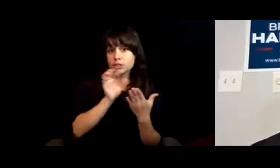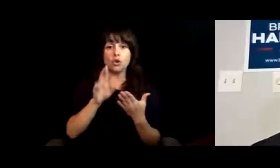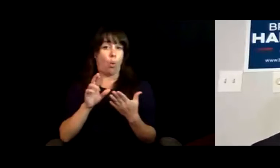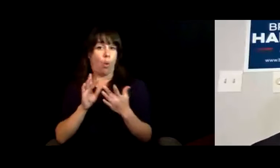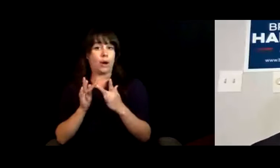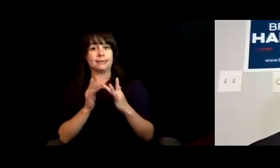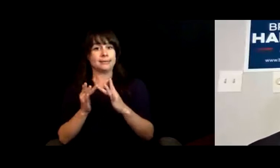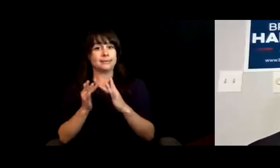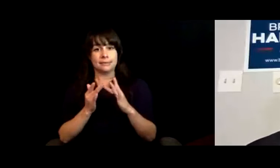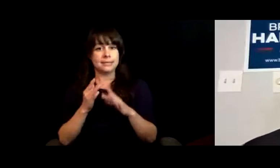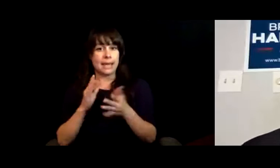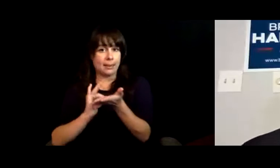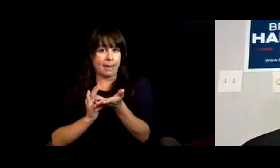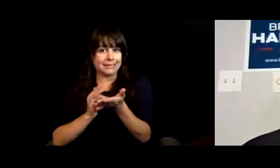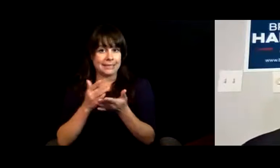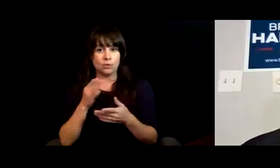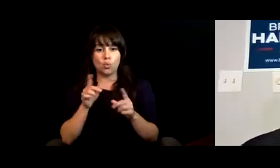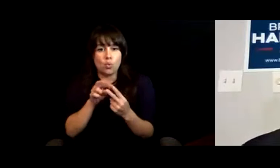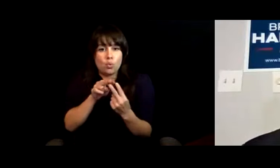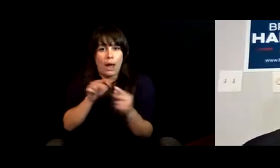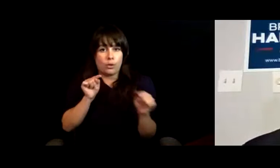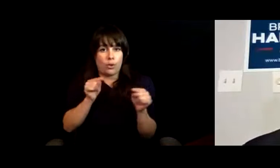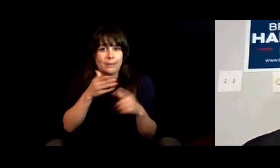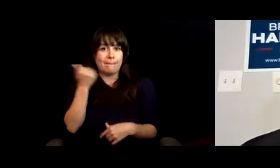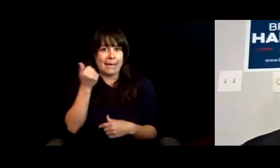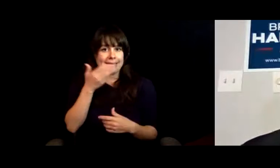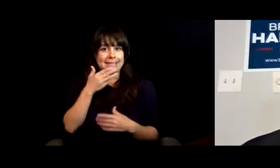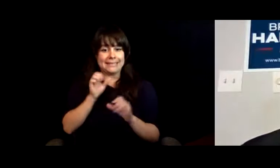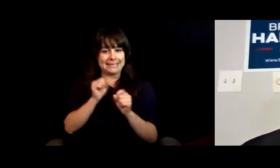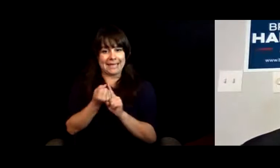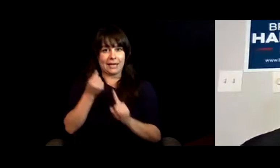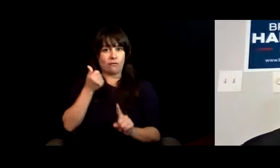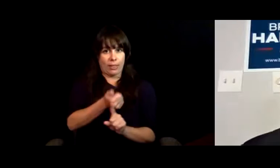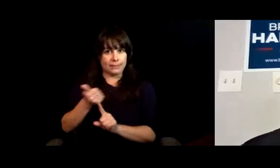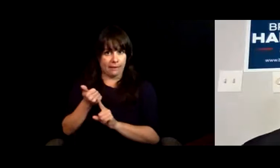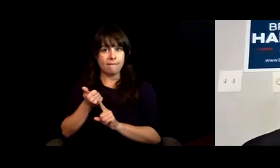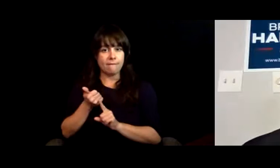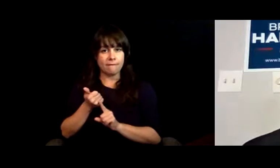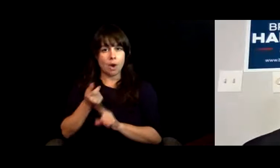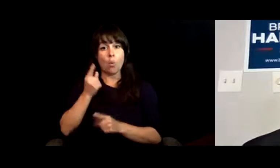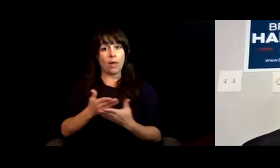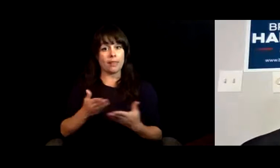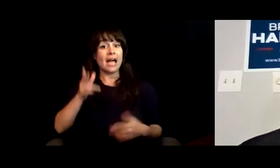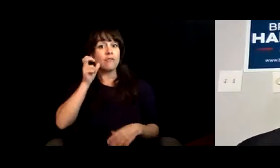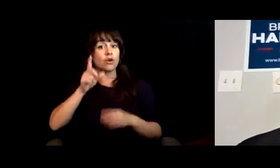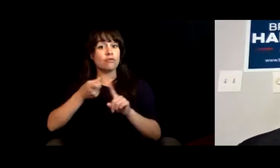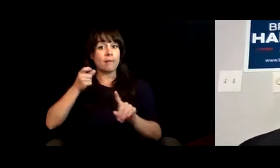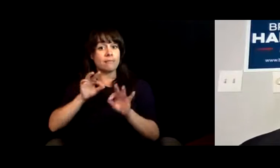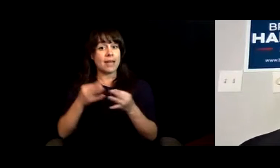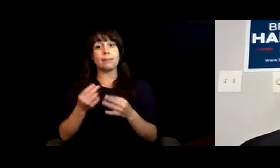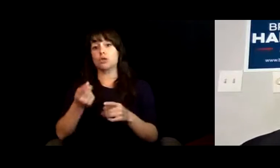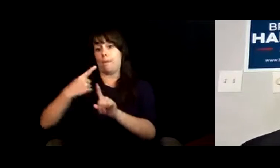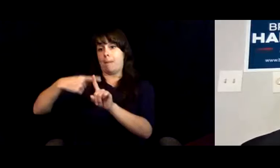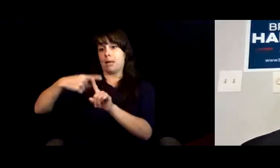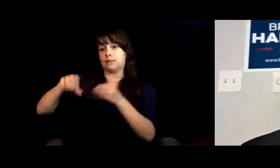is the better setting for them. You know, one thing I heard from some families where, you know, the positive to the virtual setting has been the